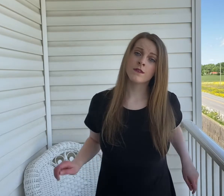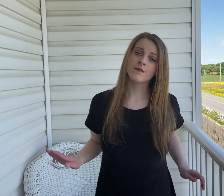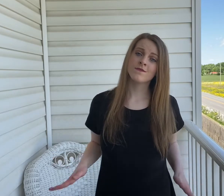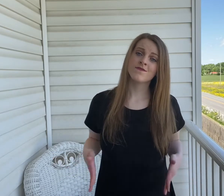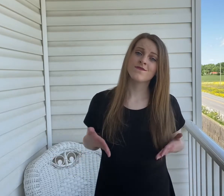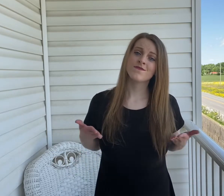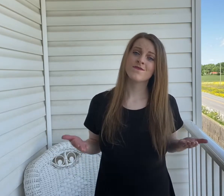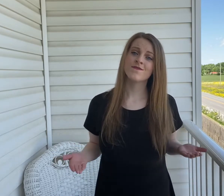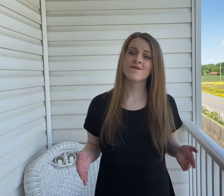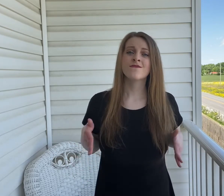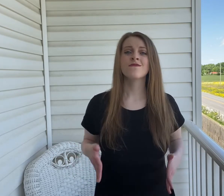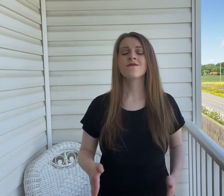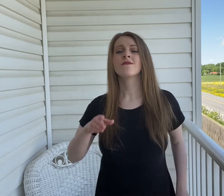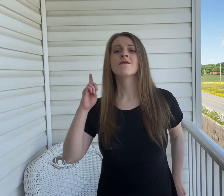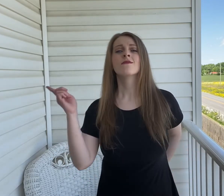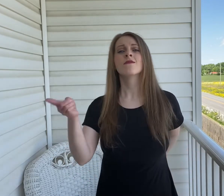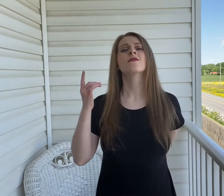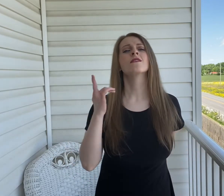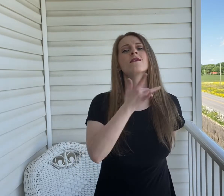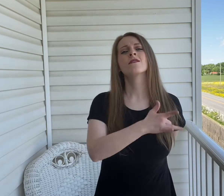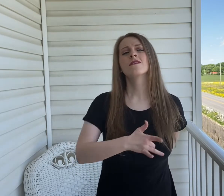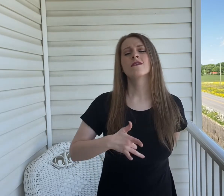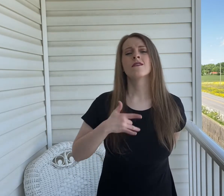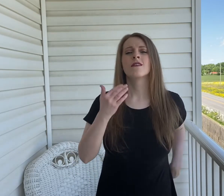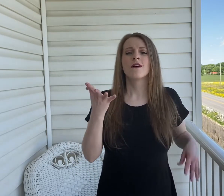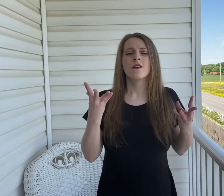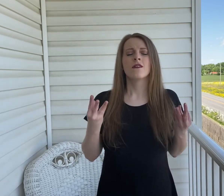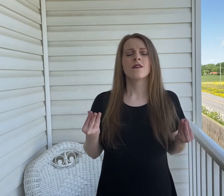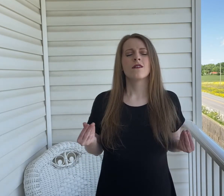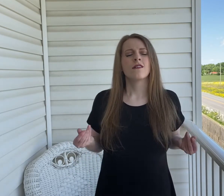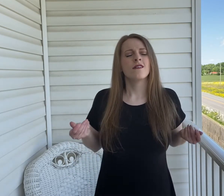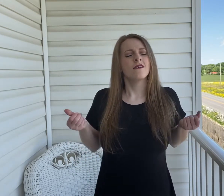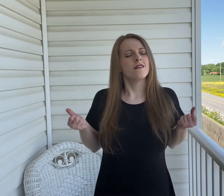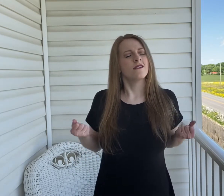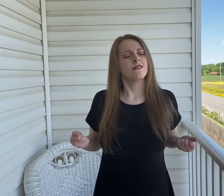Well, let that lonely feeling wash away.